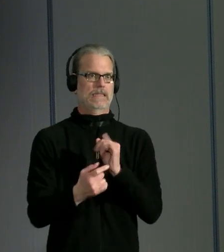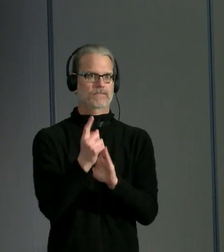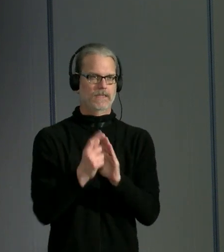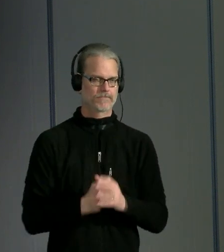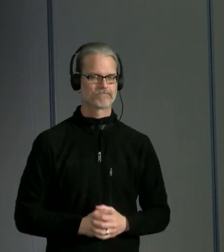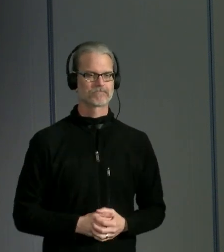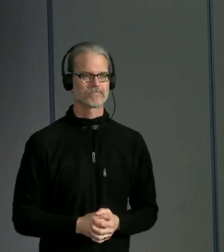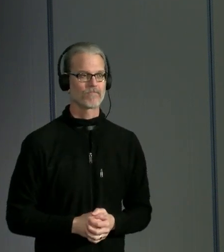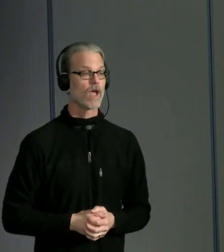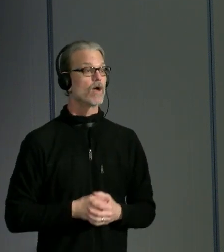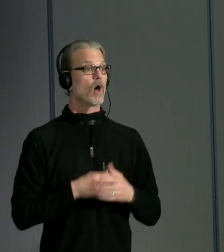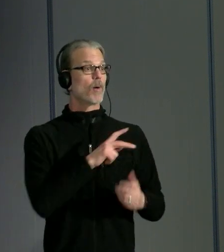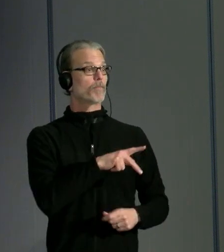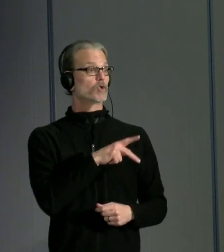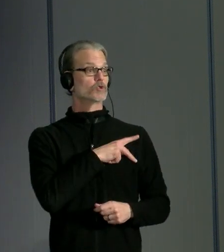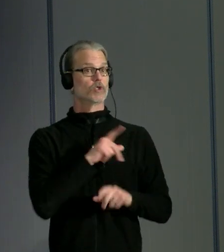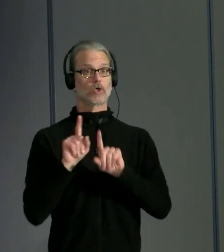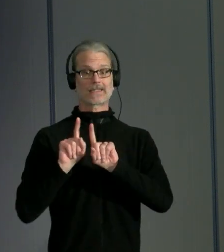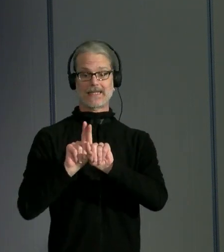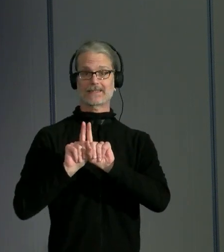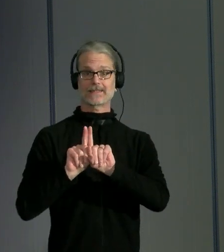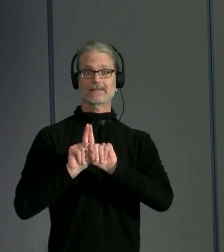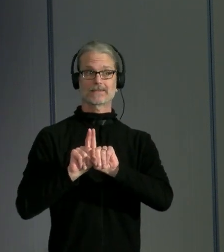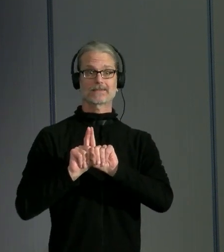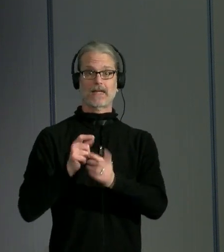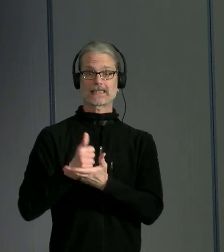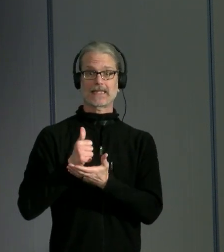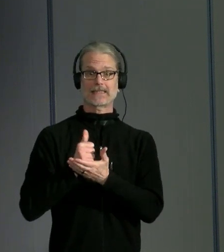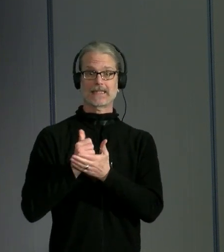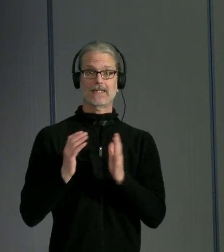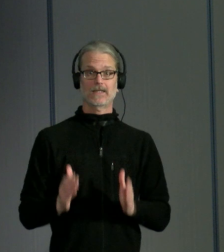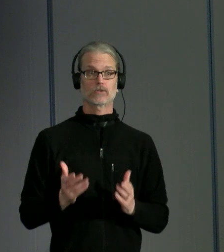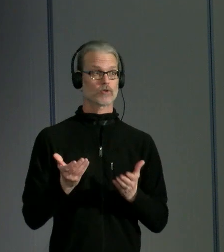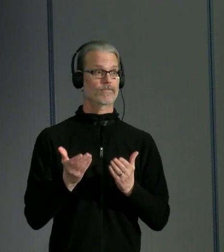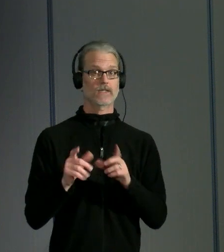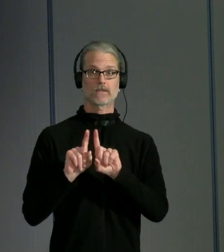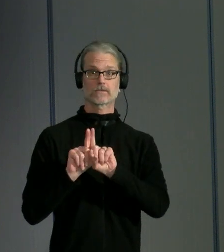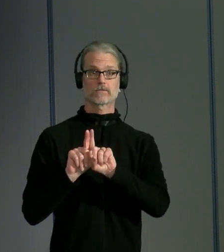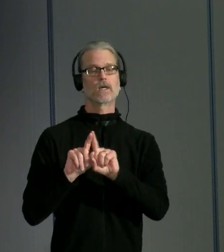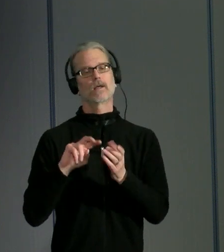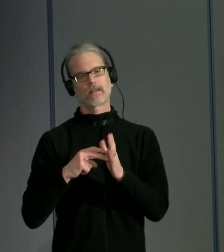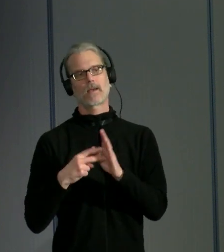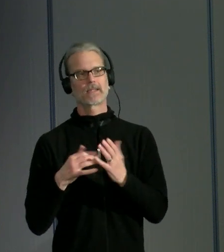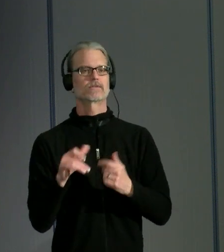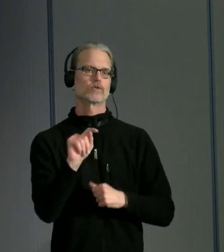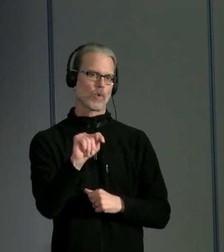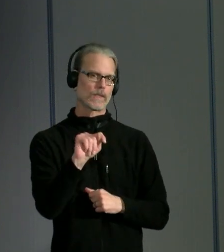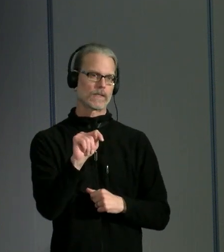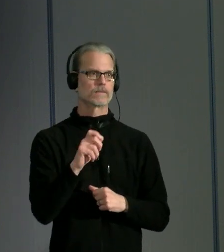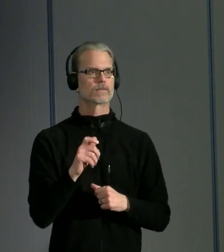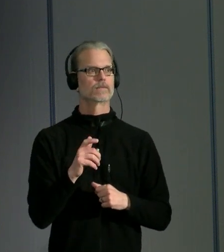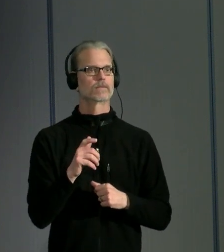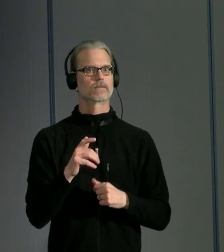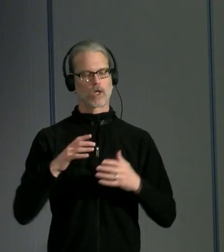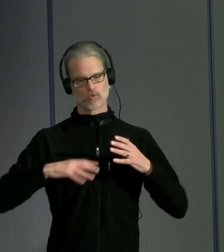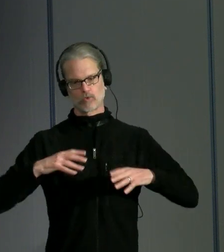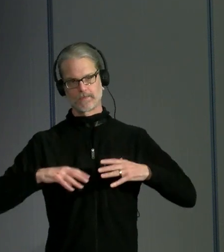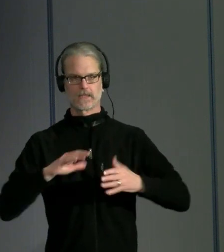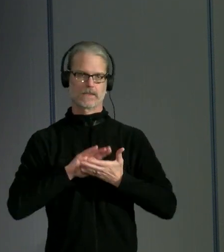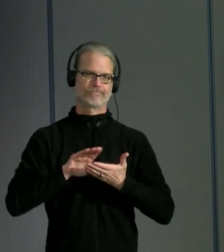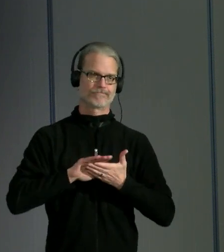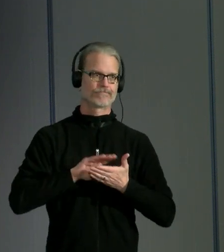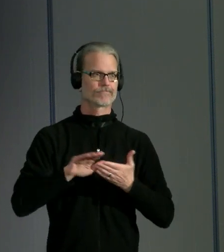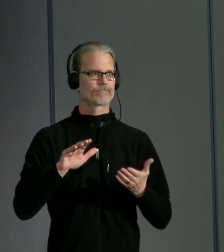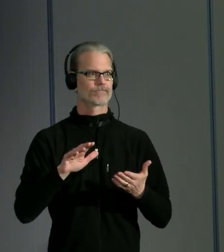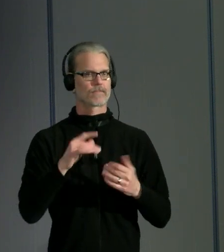services. Again, another form of an accommodation. A personal attendant service is typically the toileting, grooming, and dietary needs,